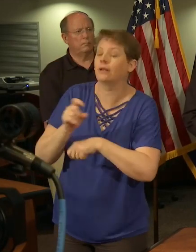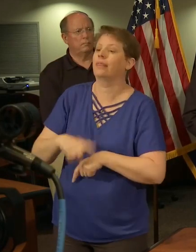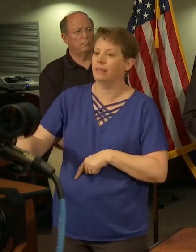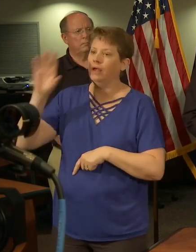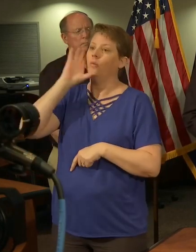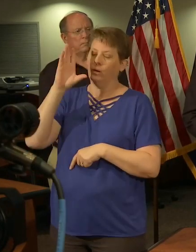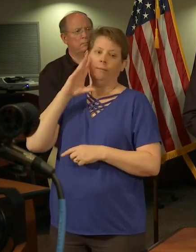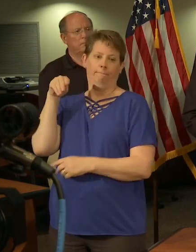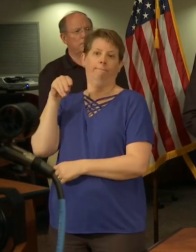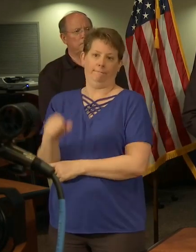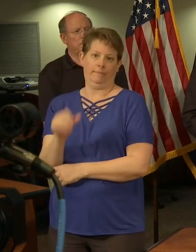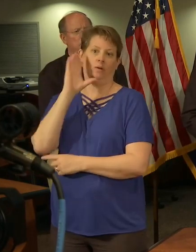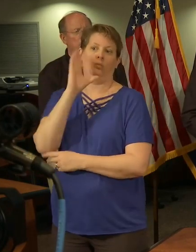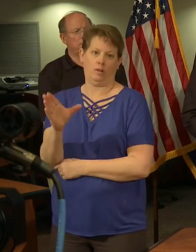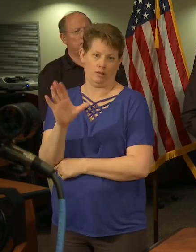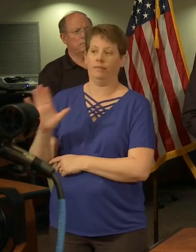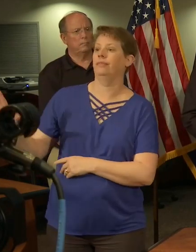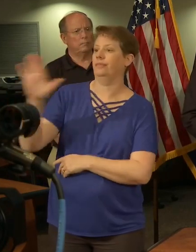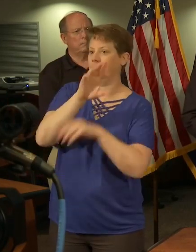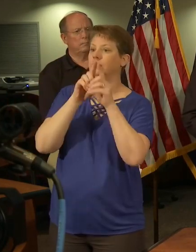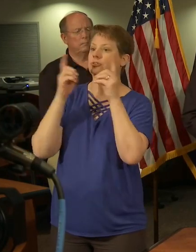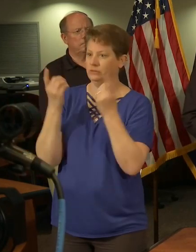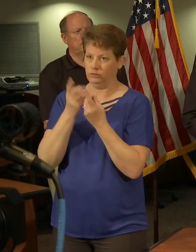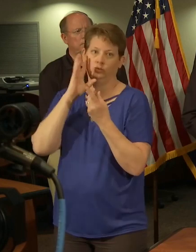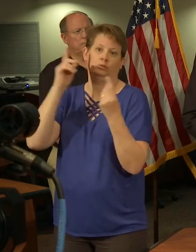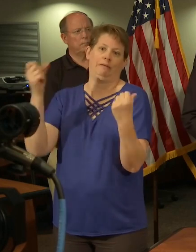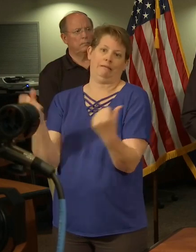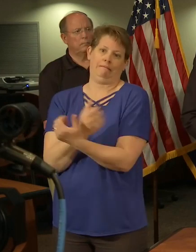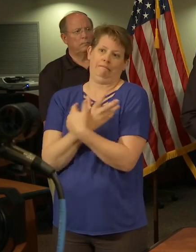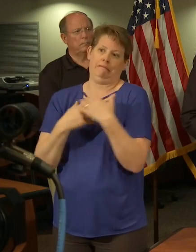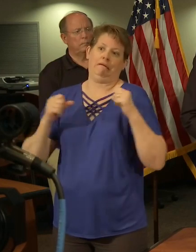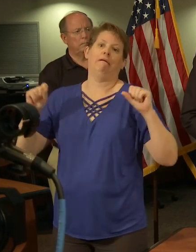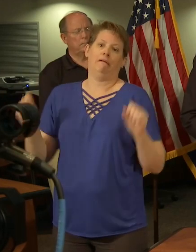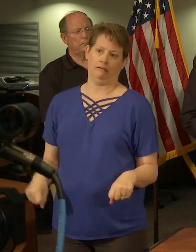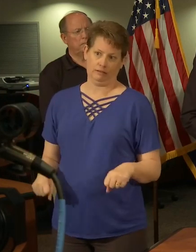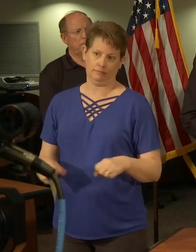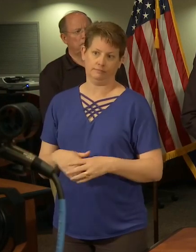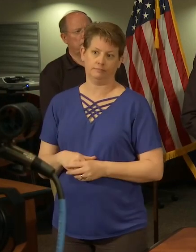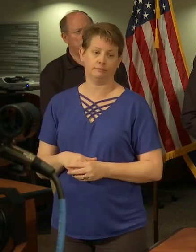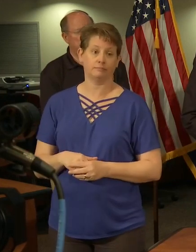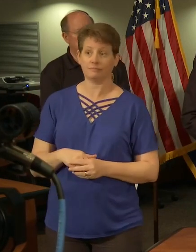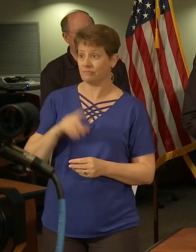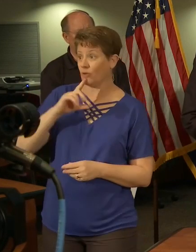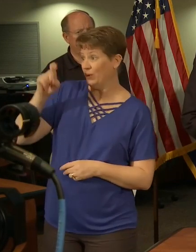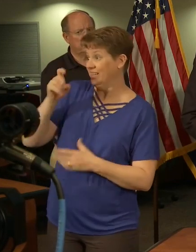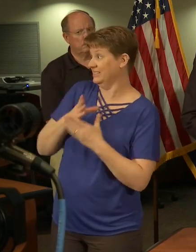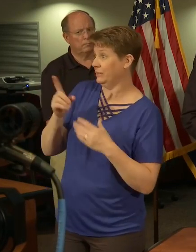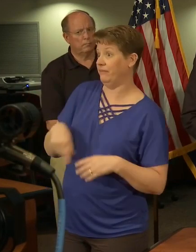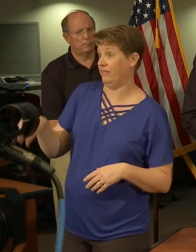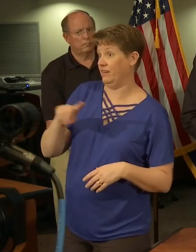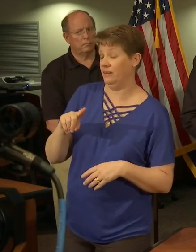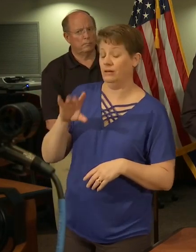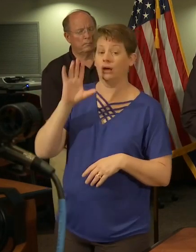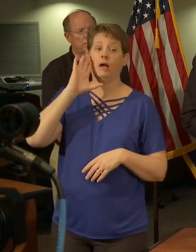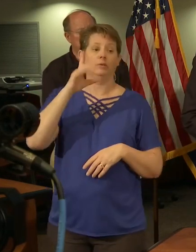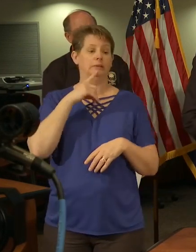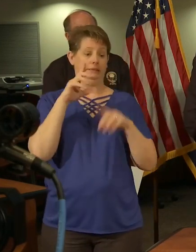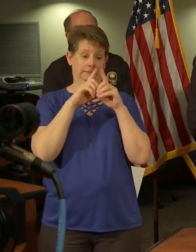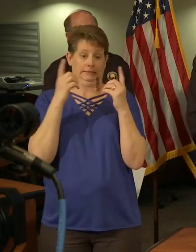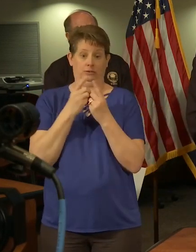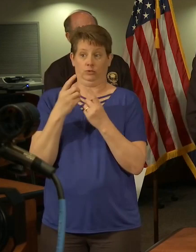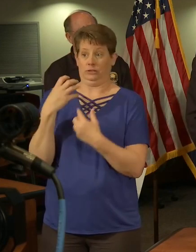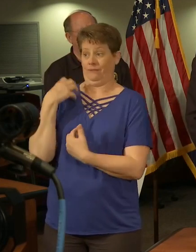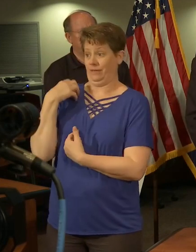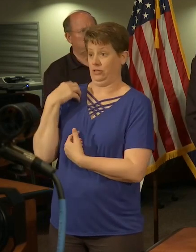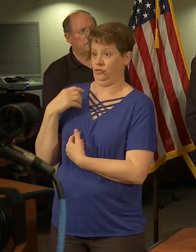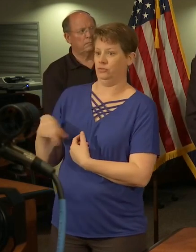will be covered. Their districts are going to do everything they possibly can, and we actually need some of them. I will say the district officials, and